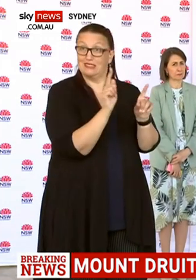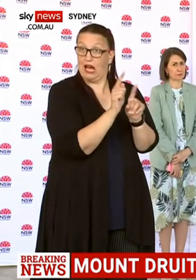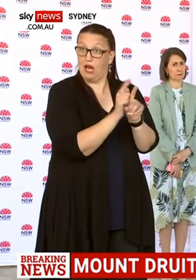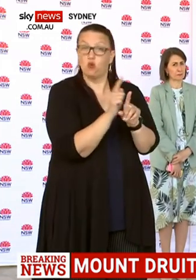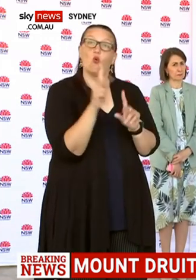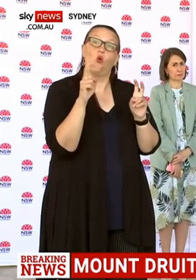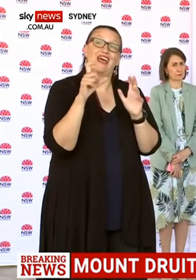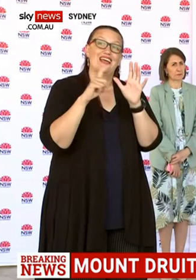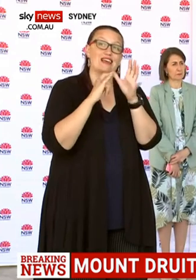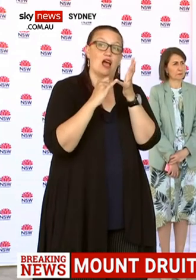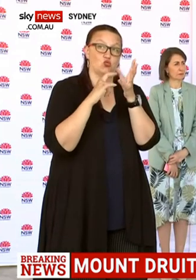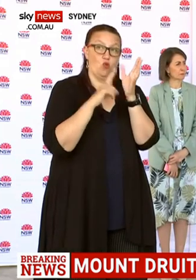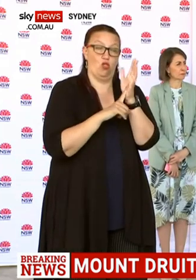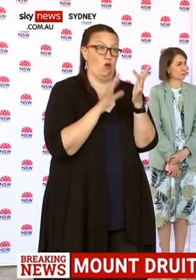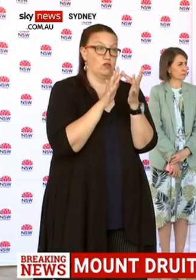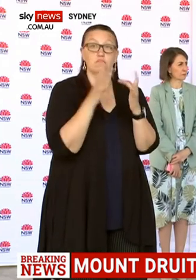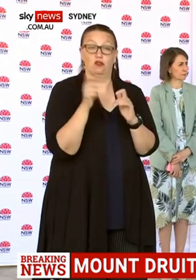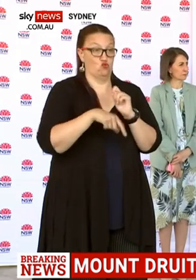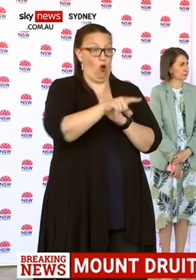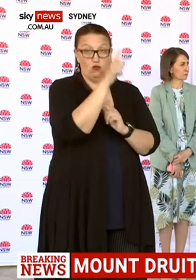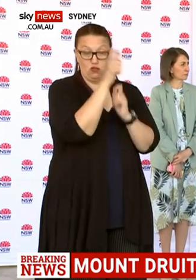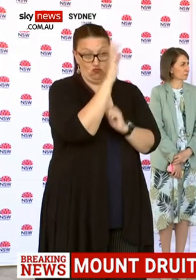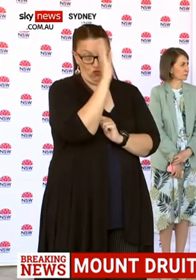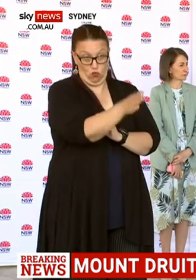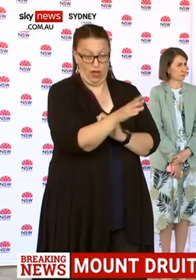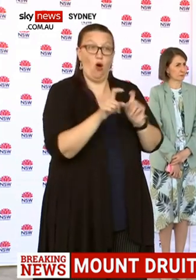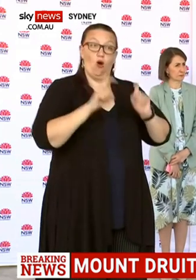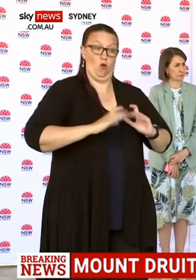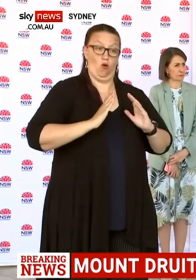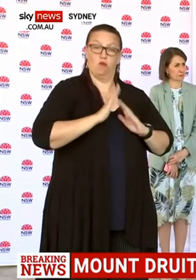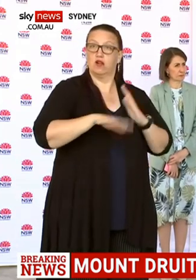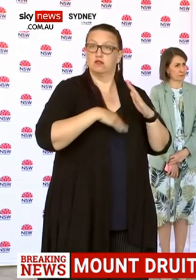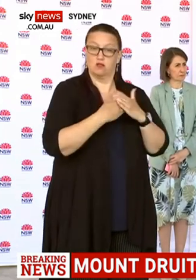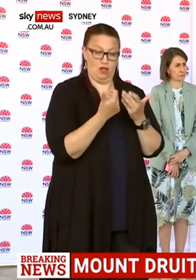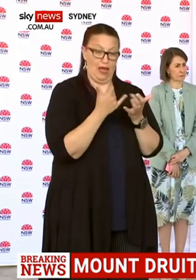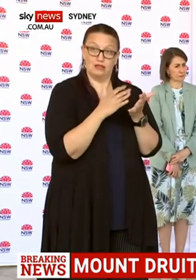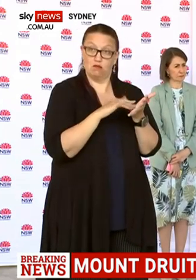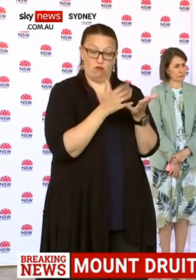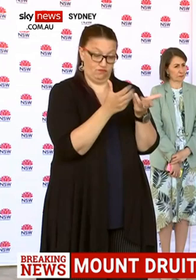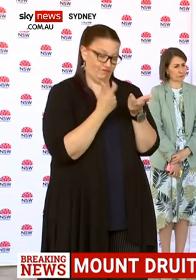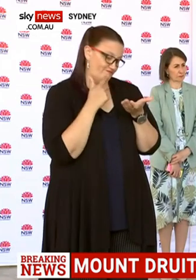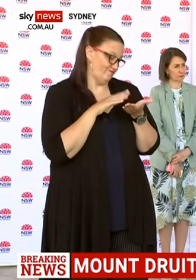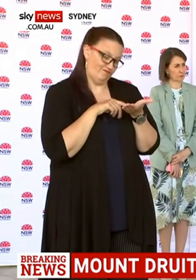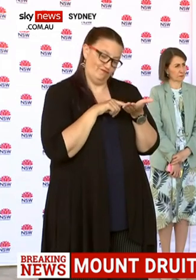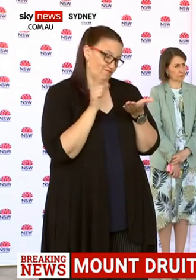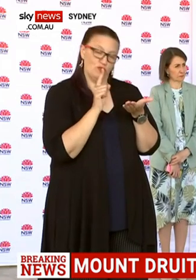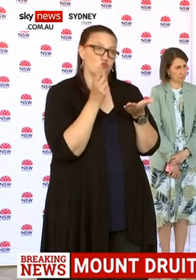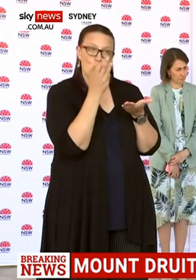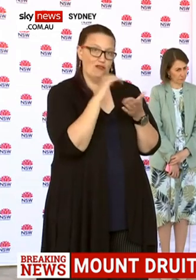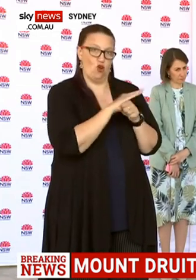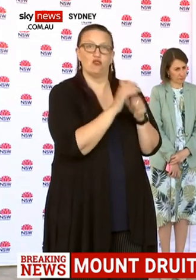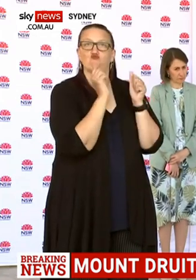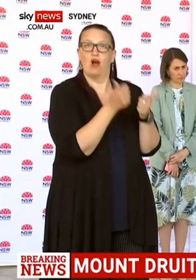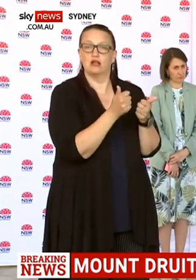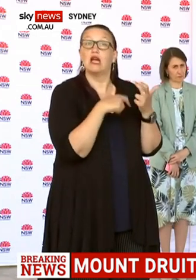tested immediately and self-isolate until a negative result is received. And if any symptoms appear subsequently, get